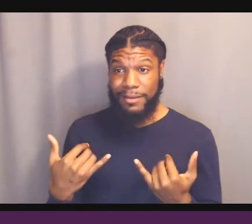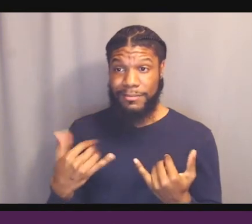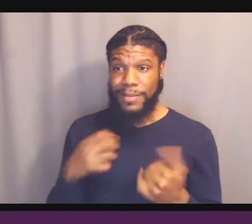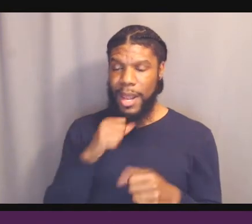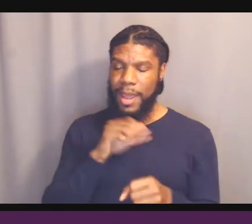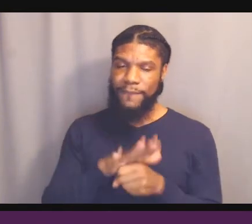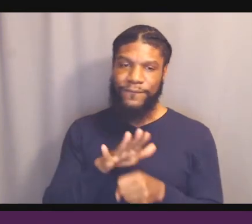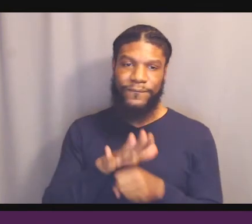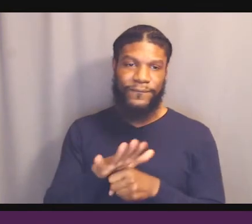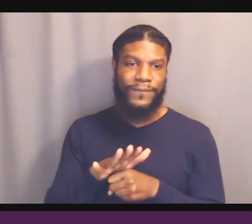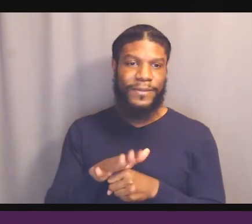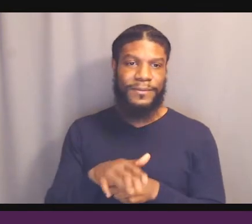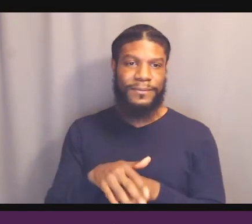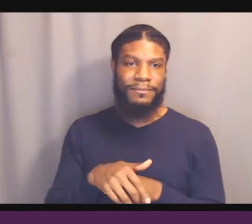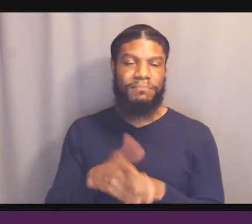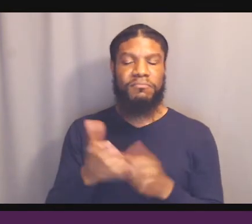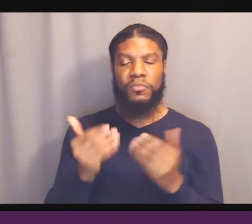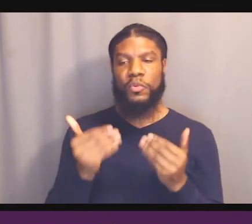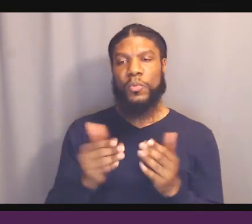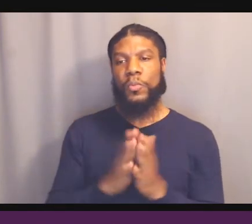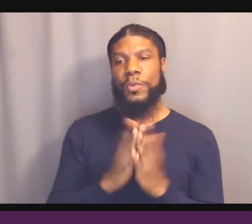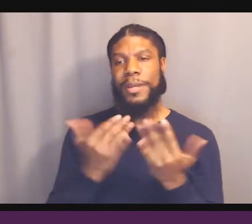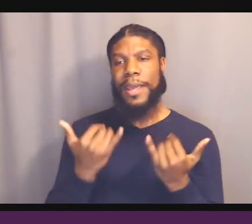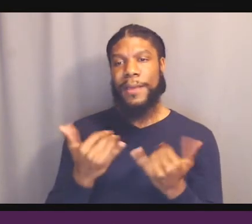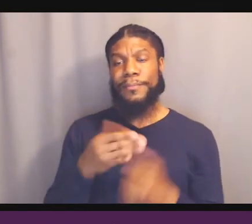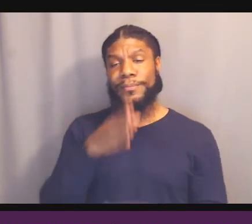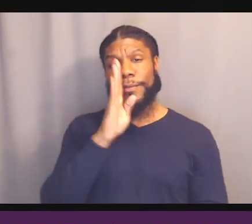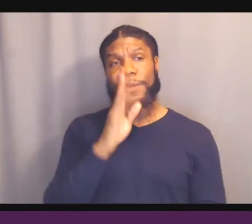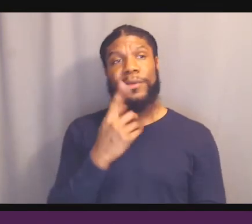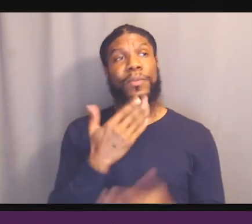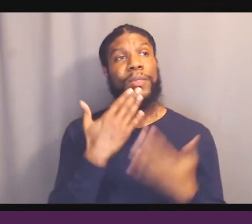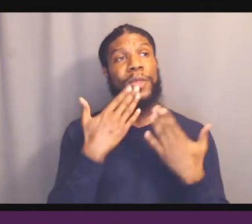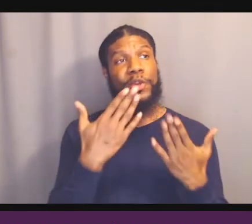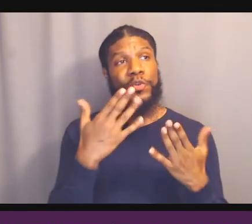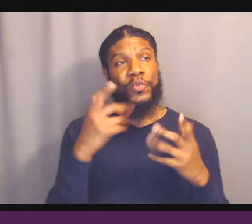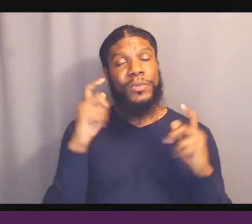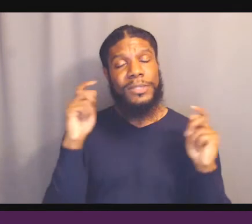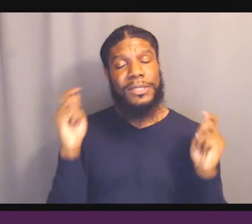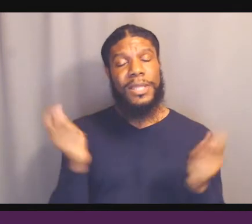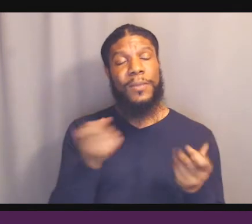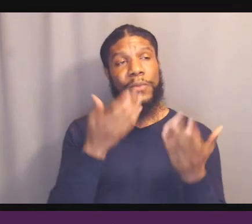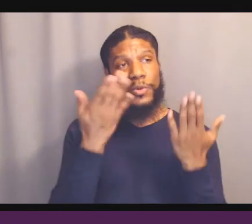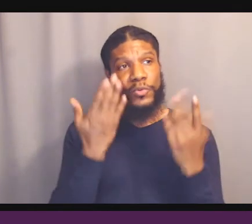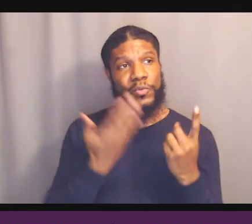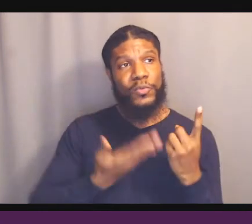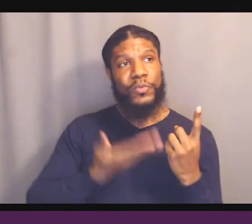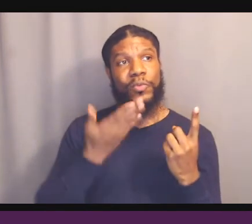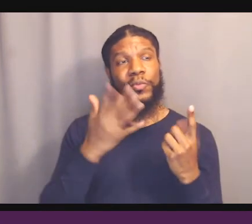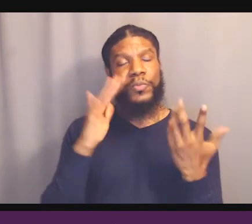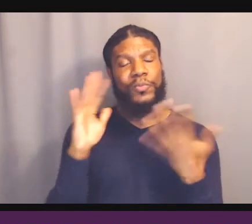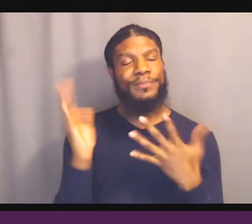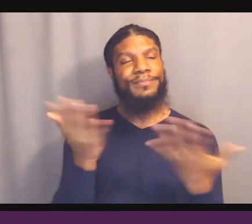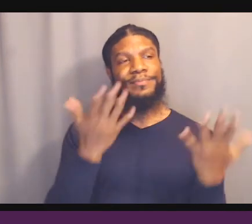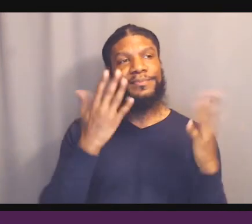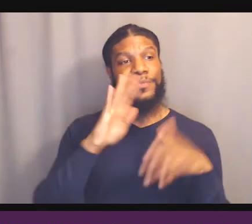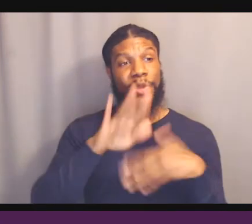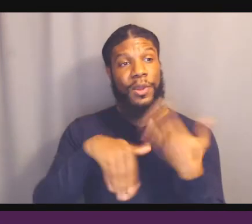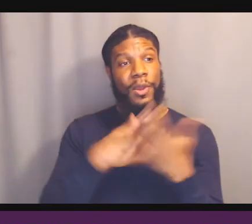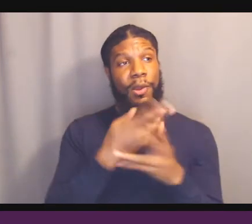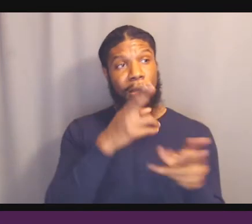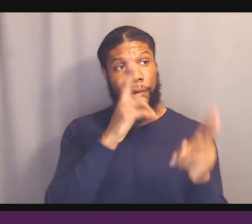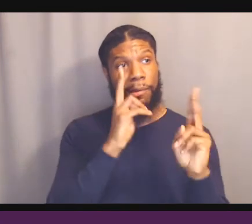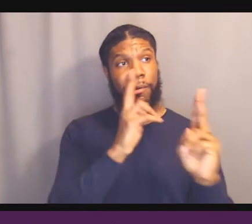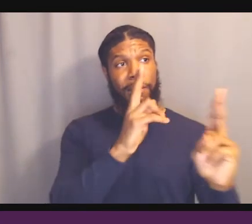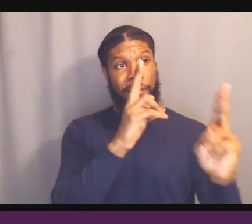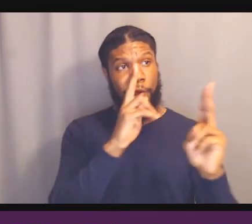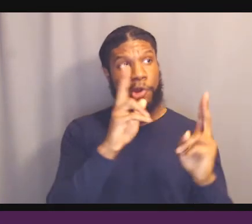enough. Let's pray. God, we thank you. We celebrate you. We praise you. We give you all honor and glory.